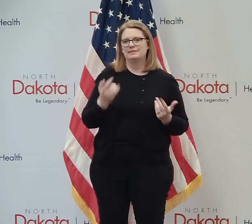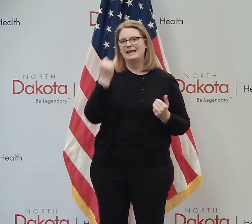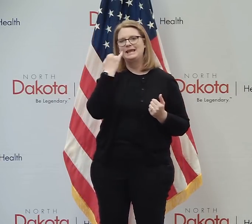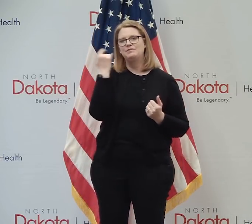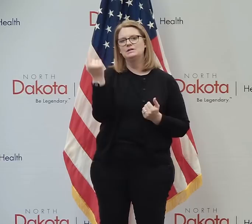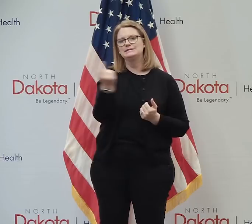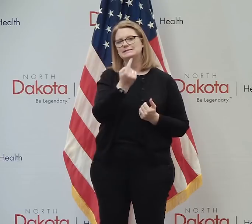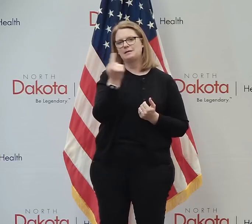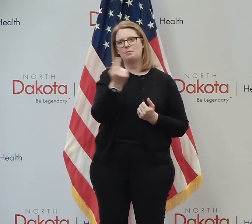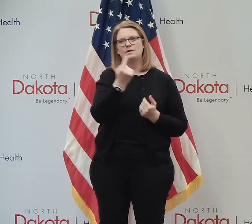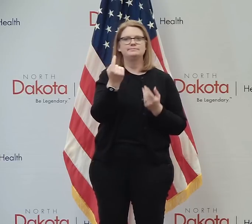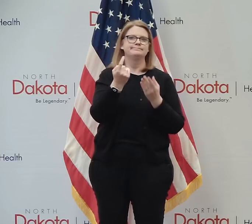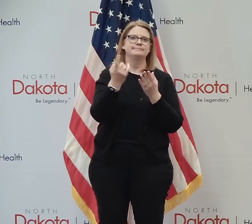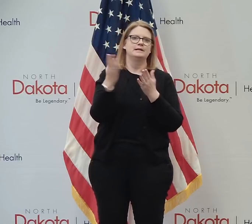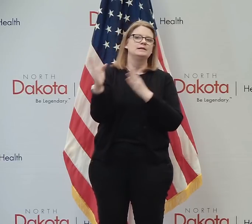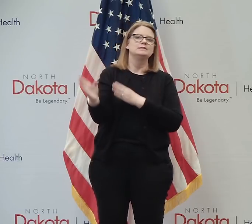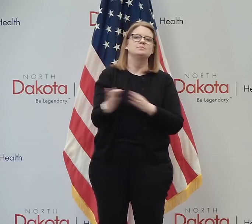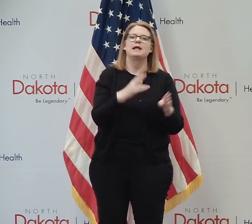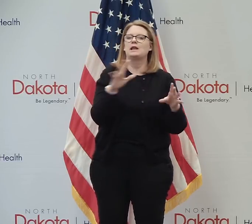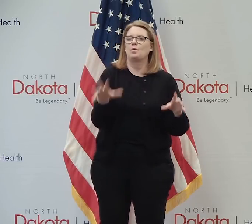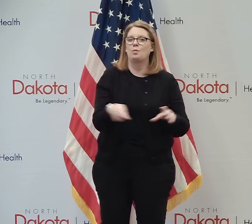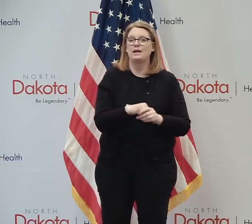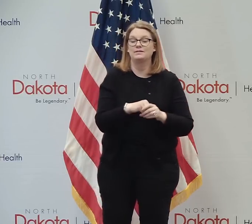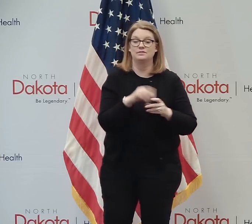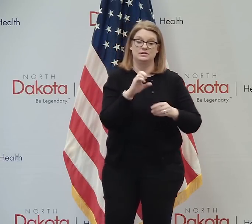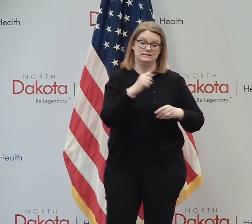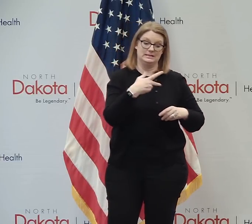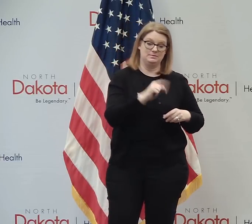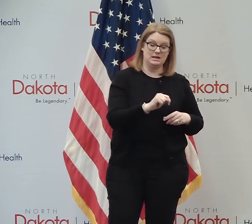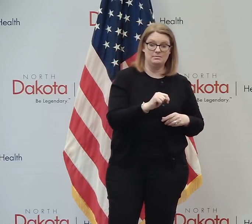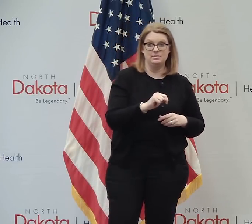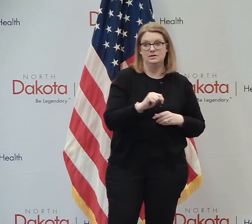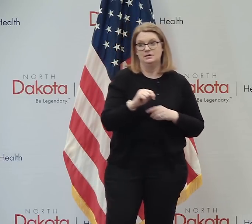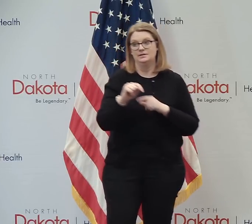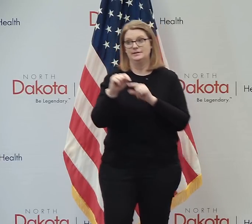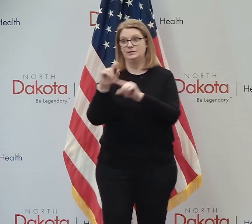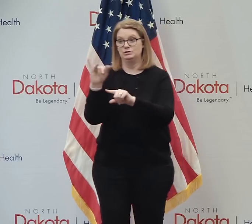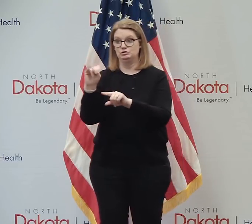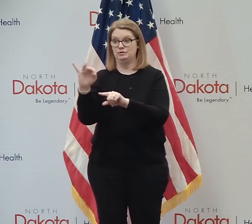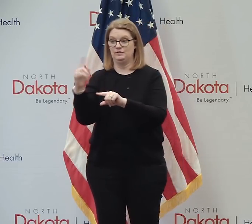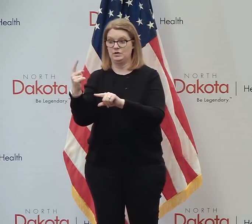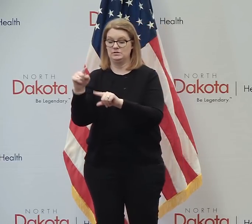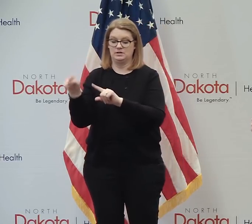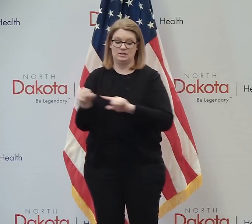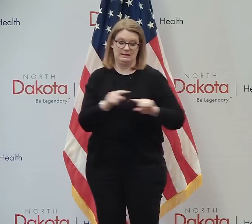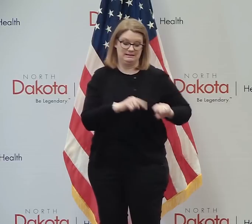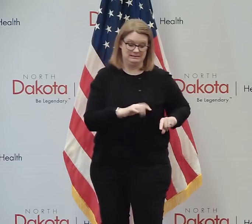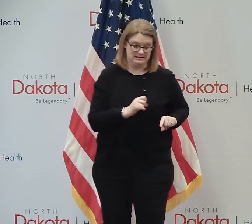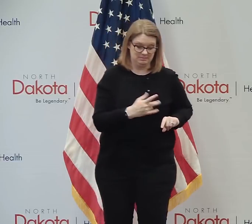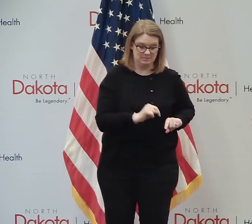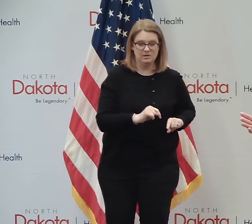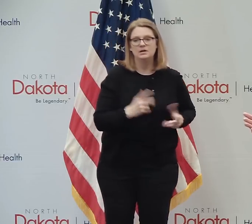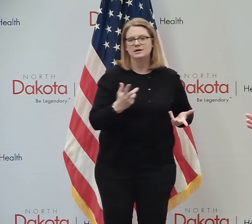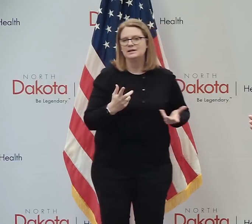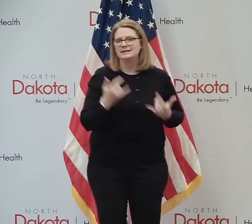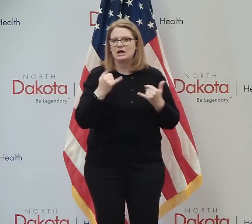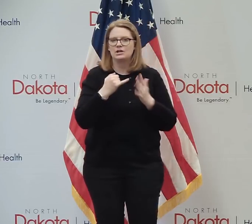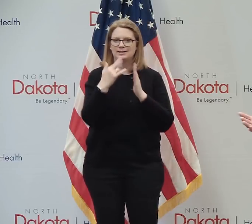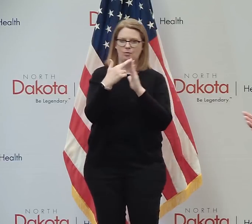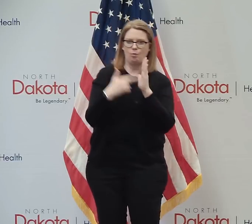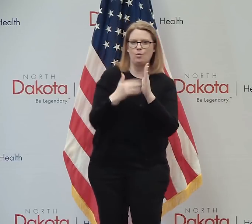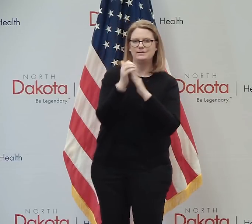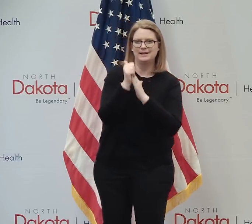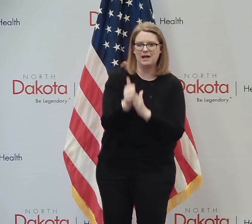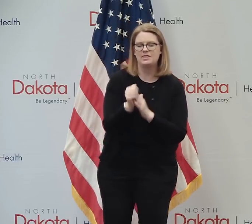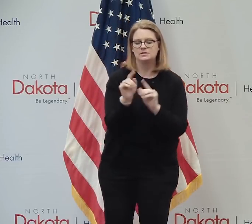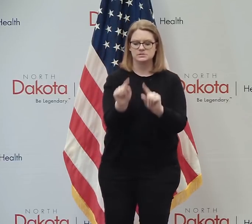who's planning a wedding for September versus a wedding for June 1st, you could probably look and sort of make a gauge and go and say, hey,